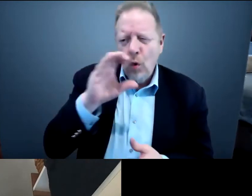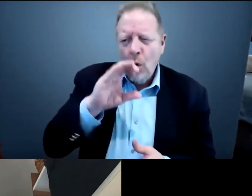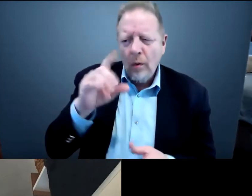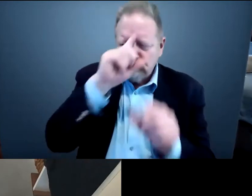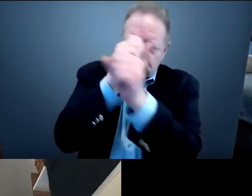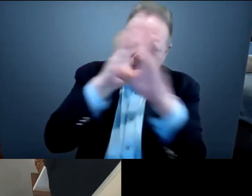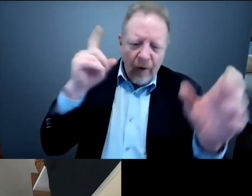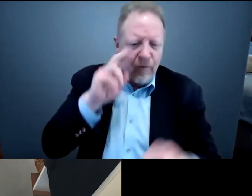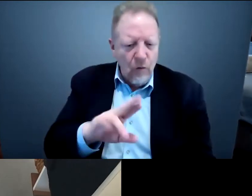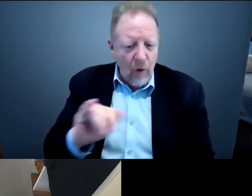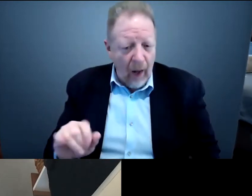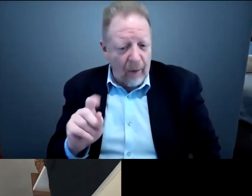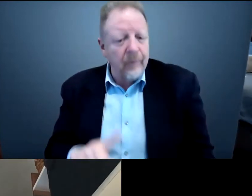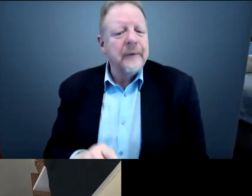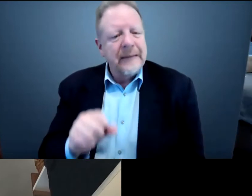Sure thing.